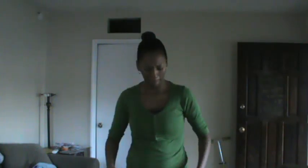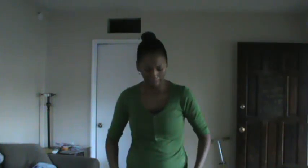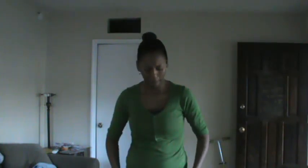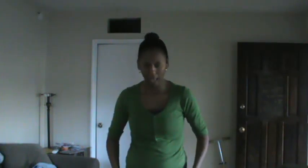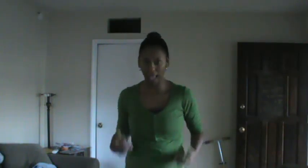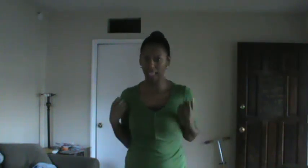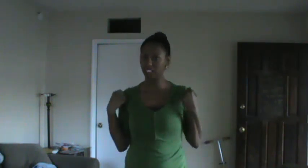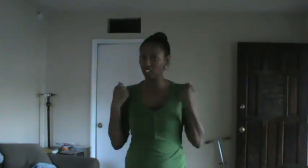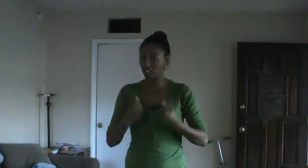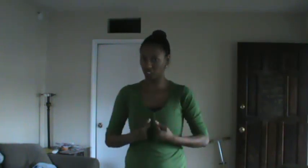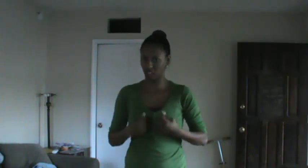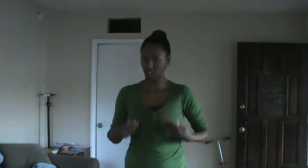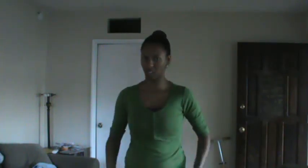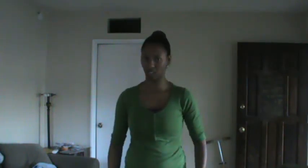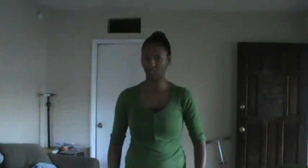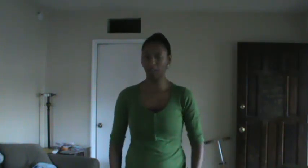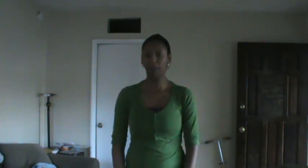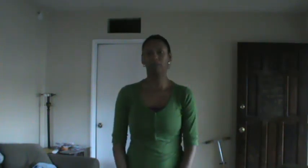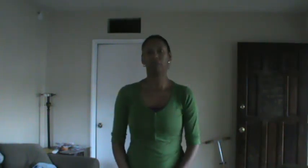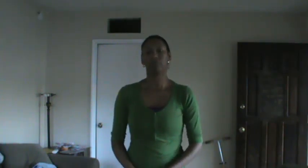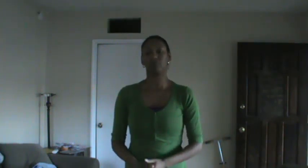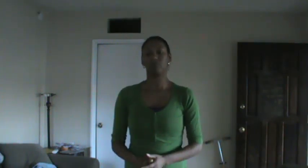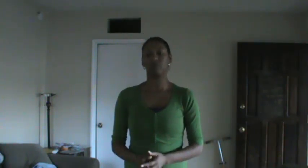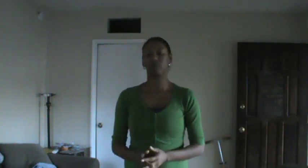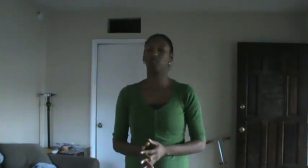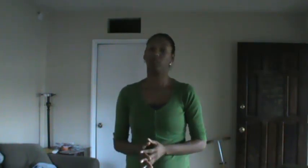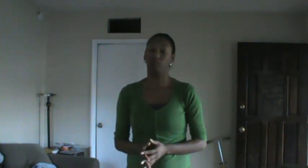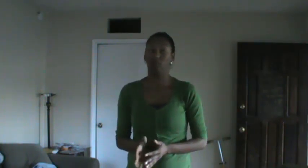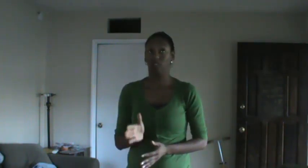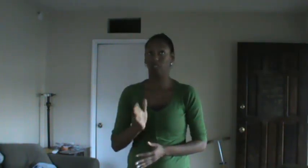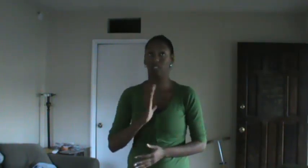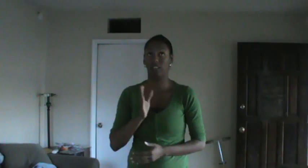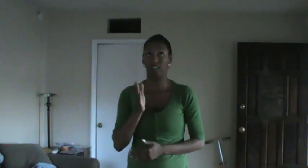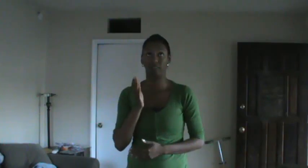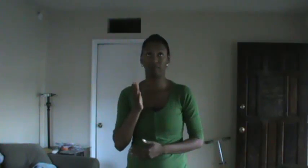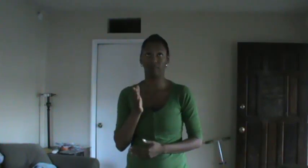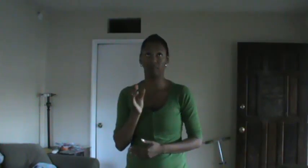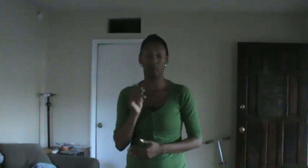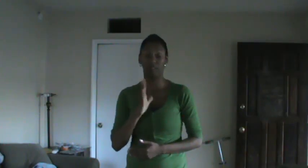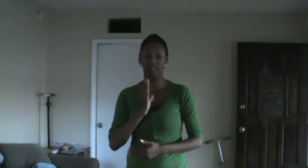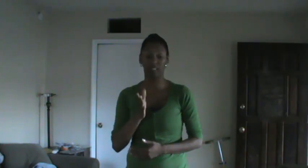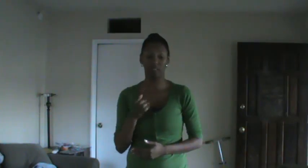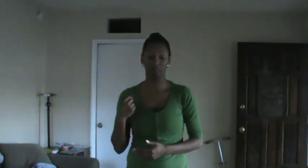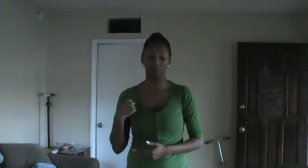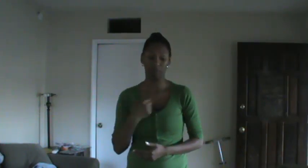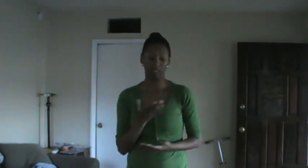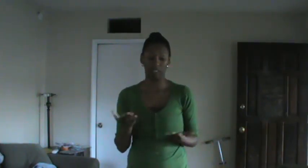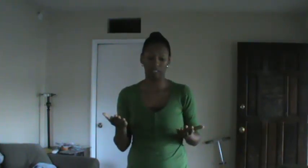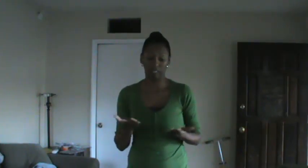only about maybe 3 hours of daylight, even though it was the middle of the day. And it was very gloomy daylight, I should